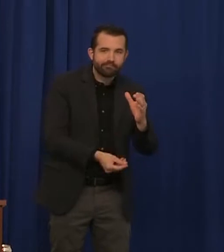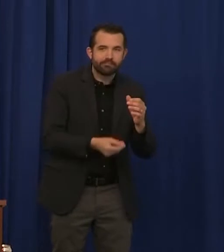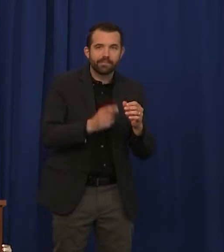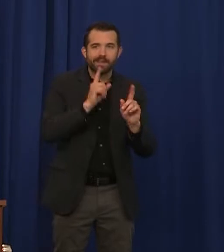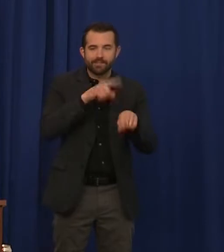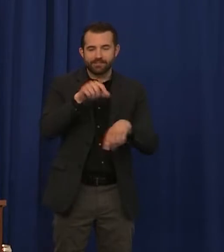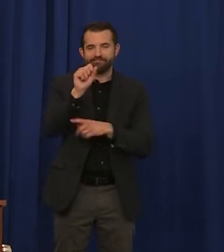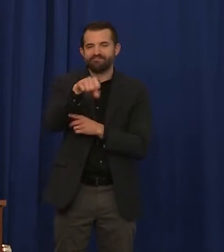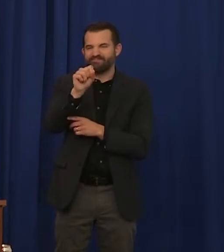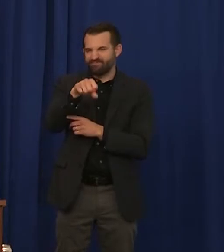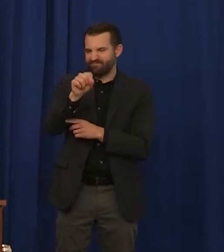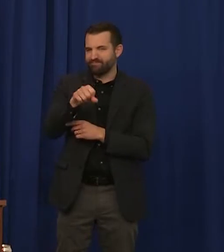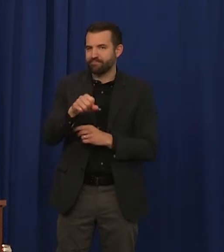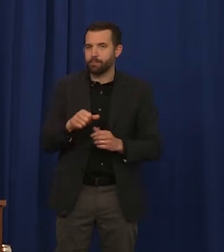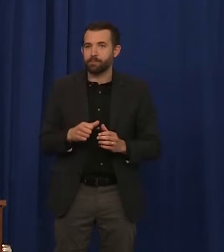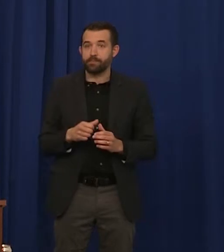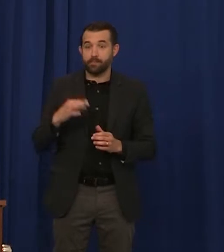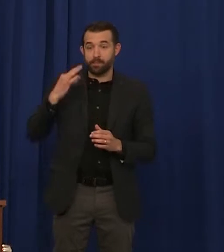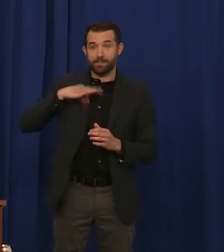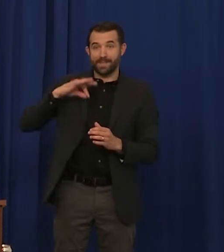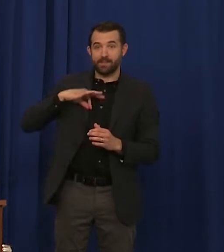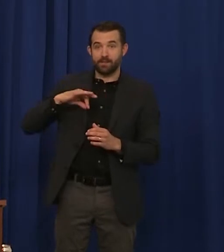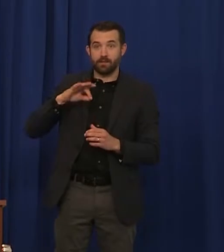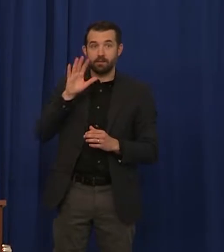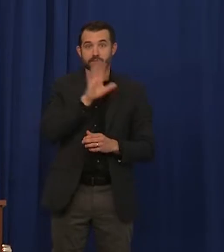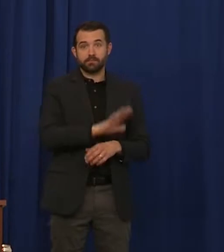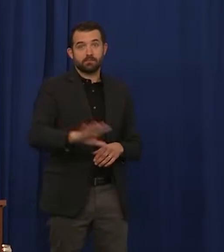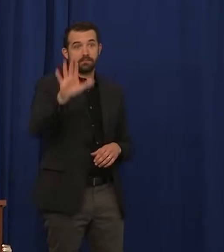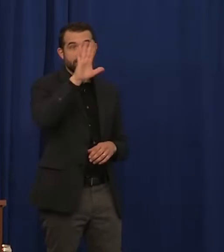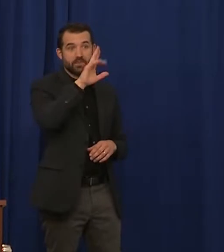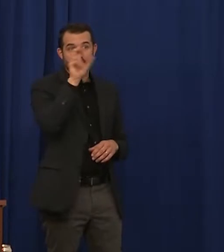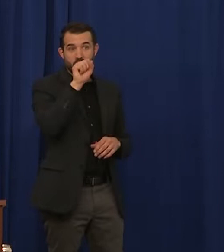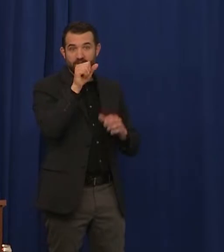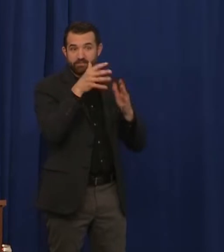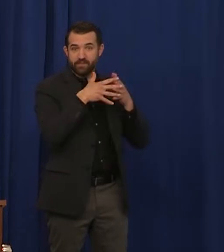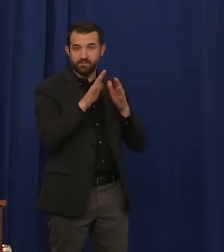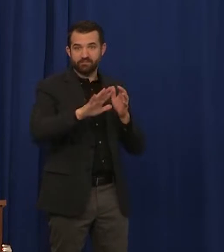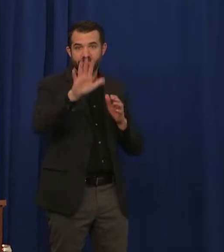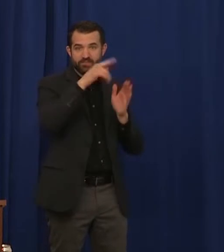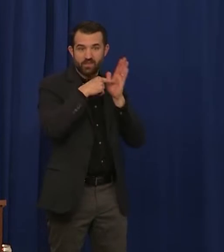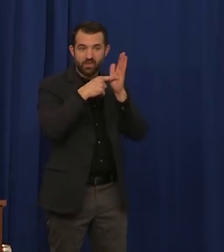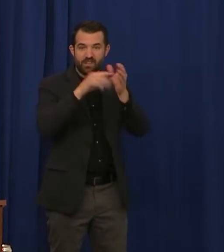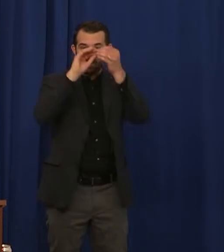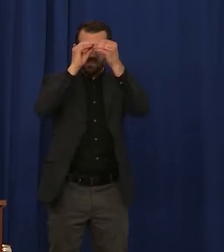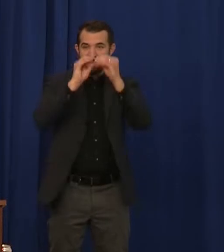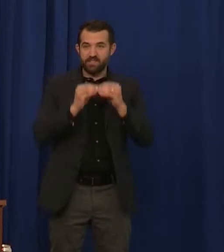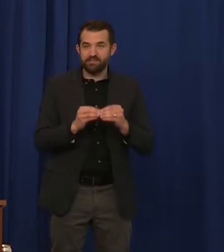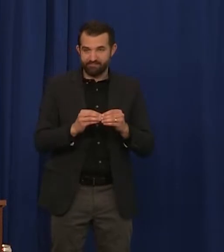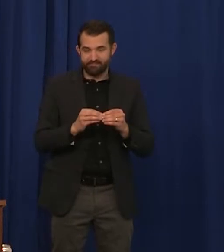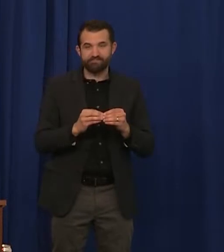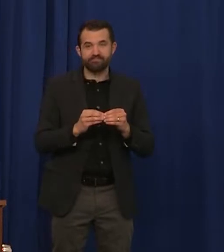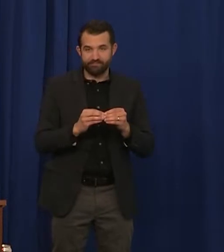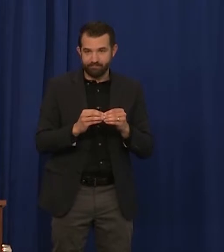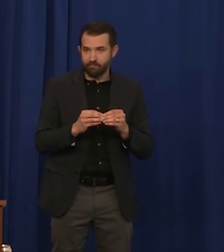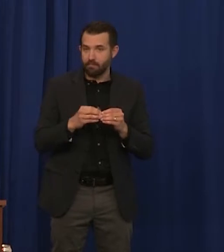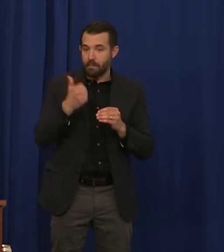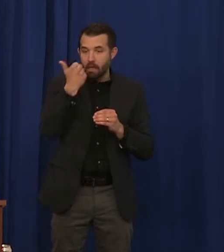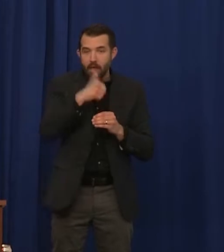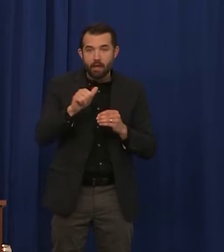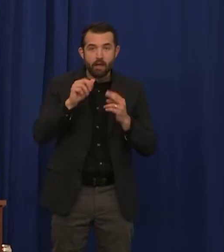data across the country as well as in Maine is that individuals who come into any illness, whether